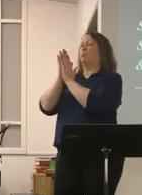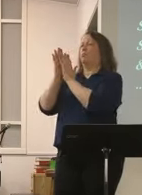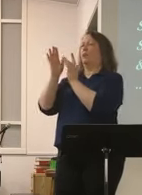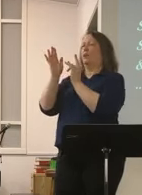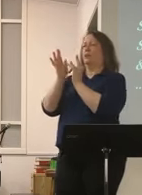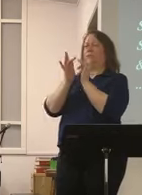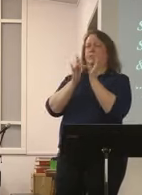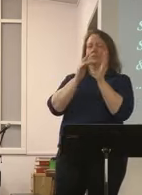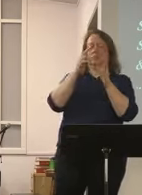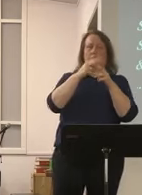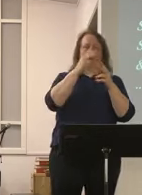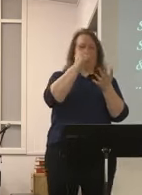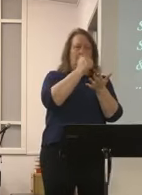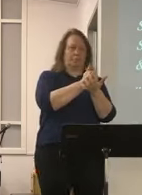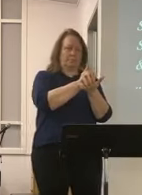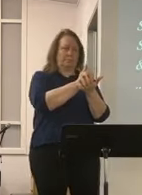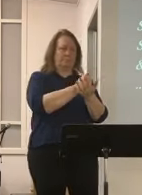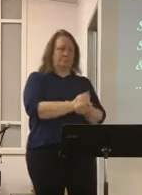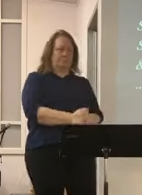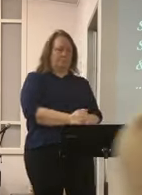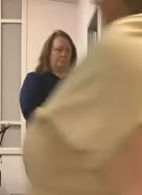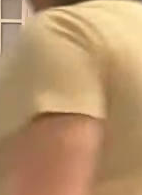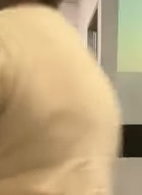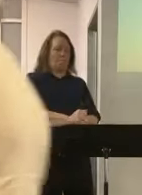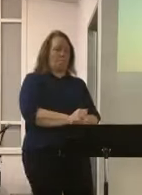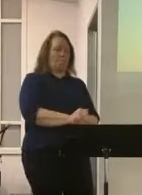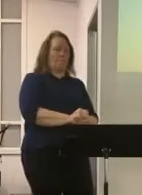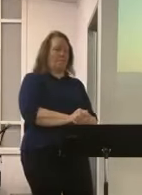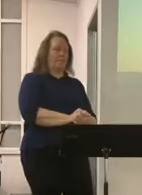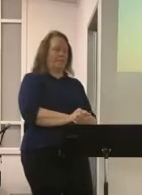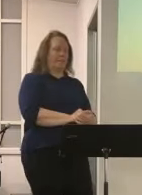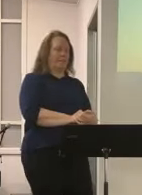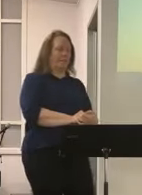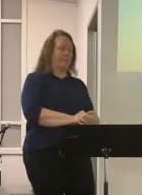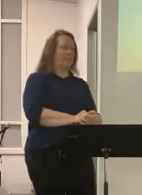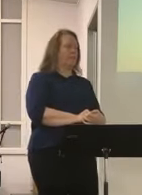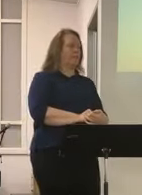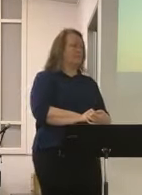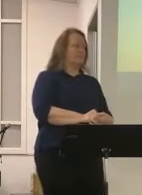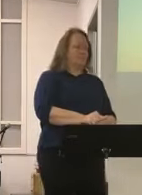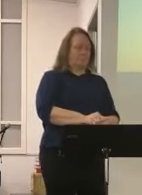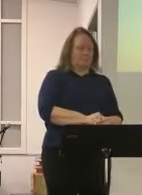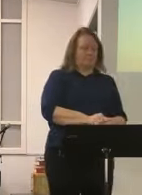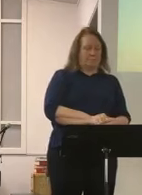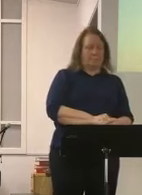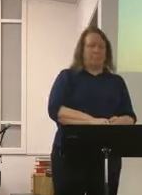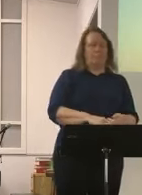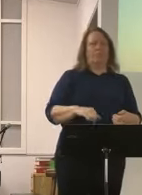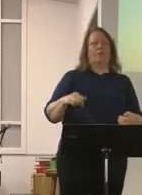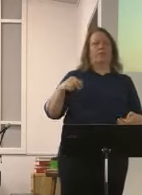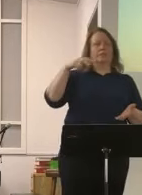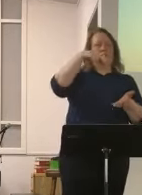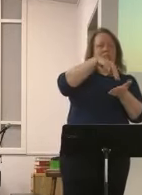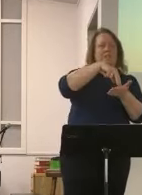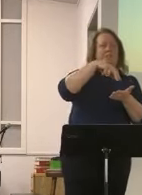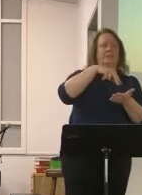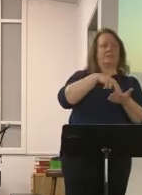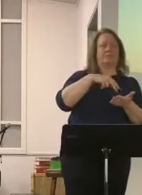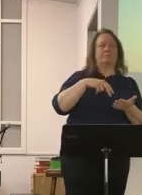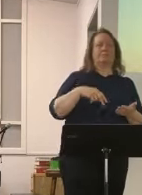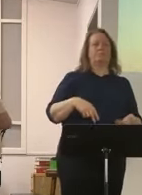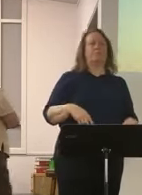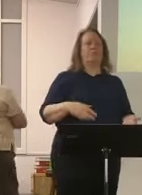name. Amen. Amen. The praise team is going to come and we're going to sing parts of a song. And if you stand with us and if